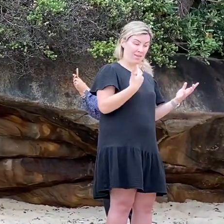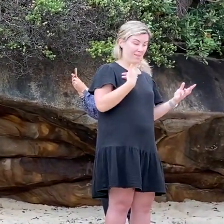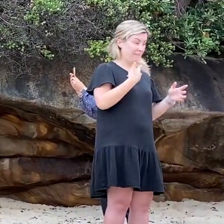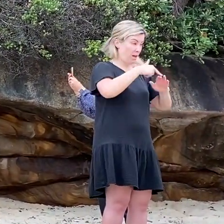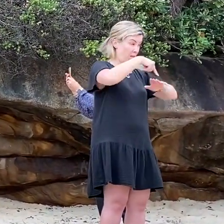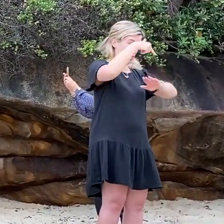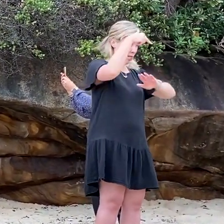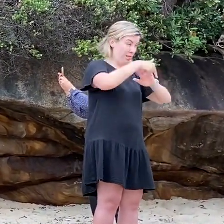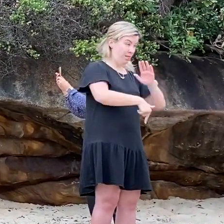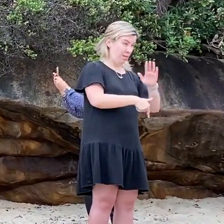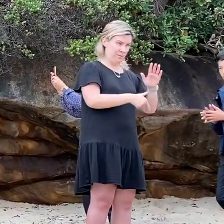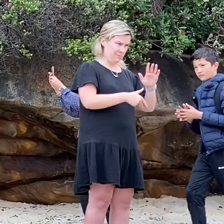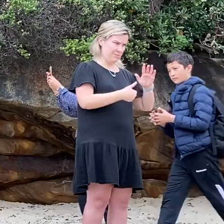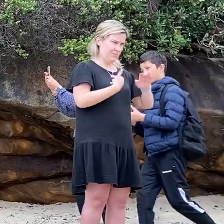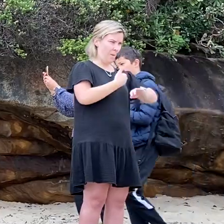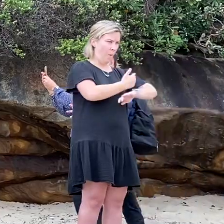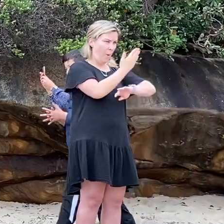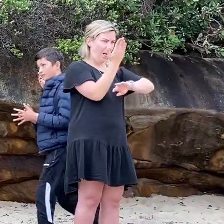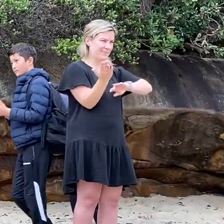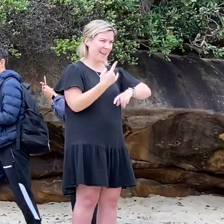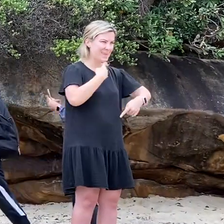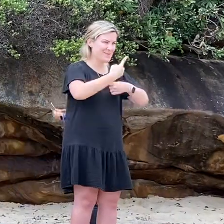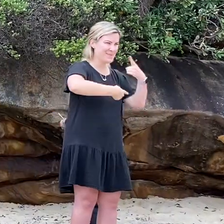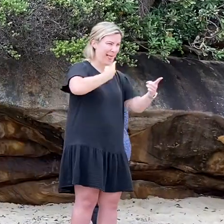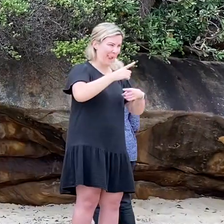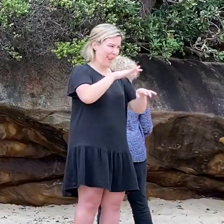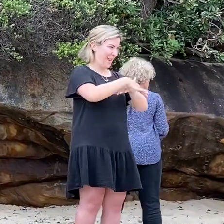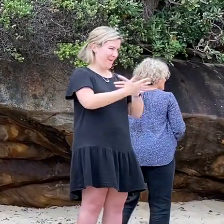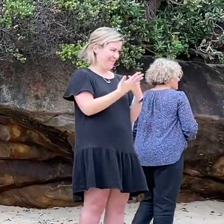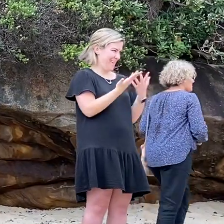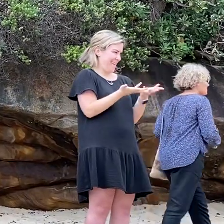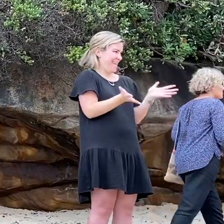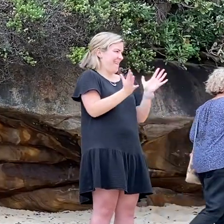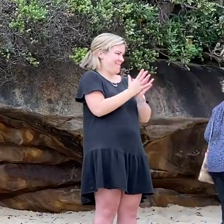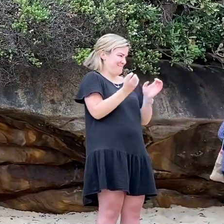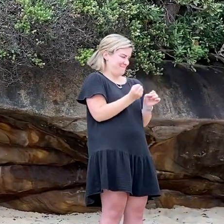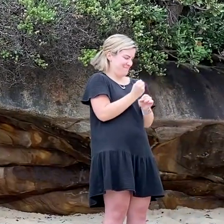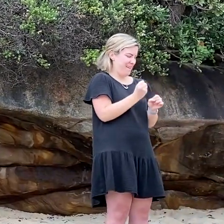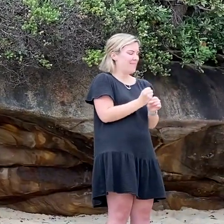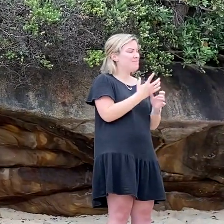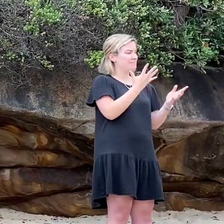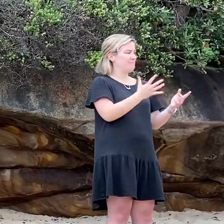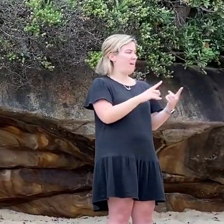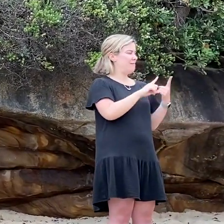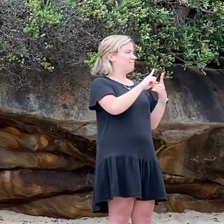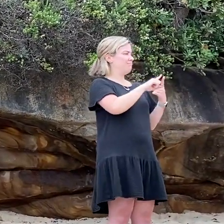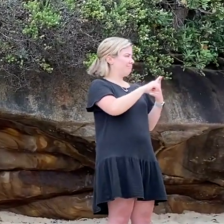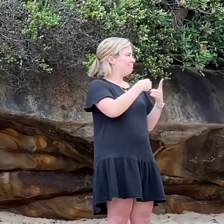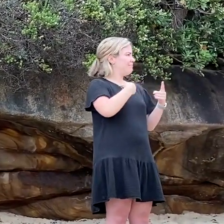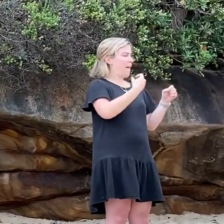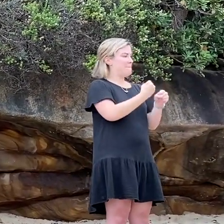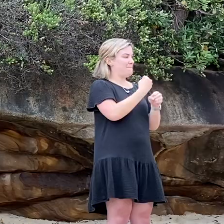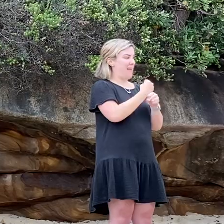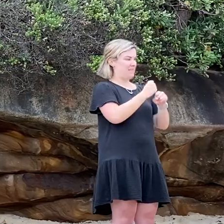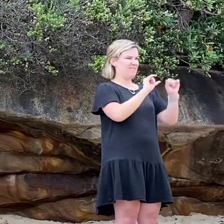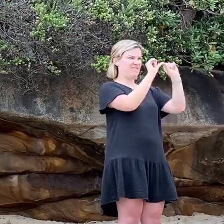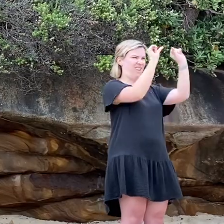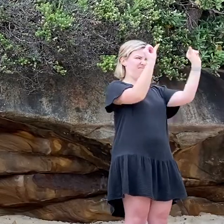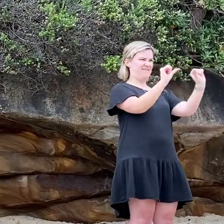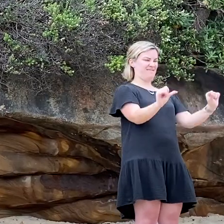go into detail, it'll take us all day. But basically, I make a skeleton just of